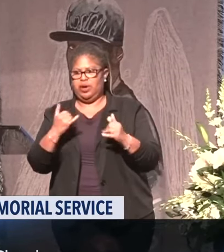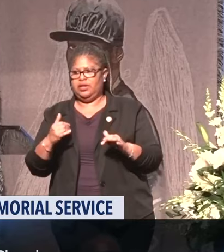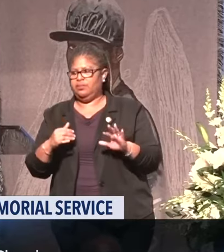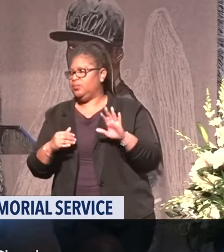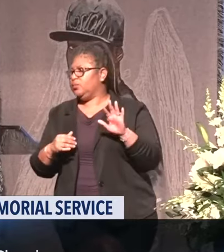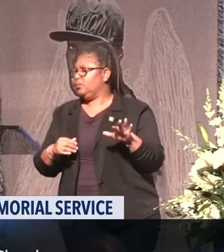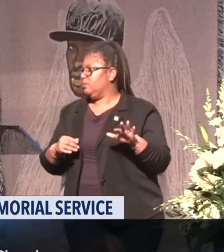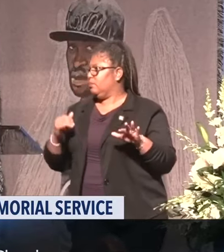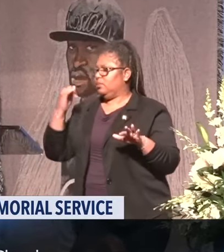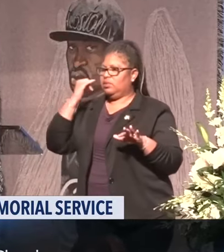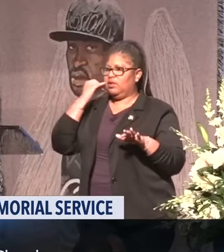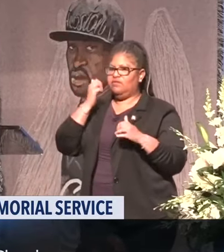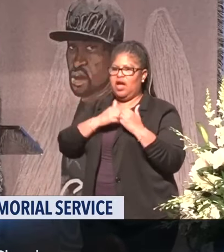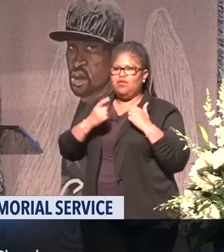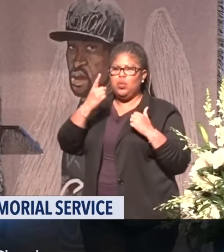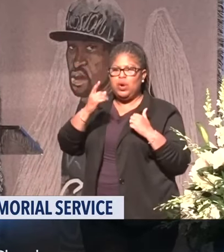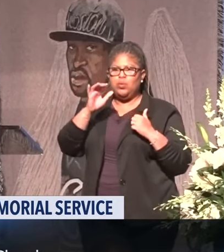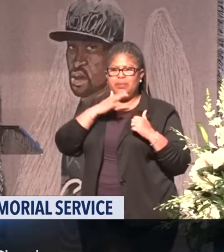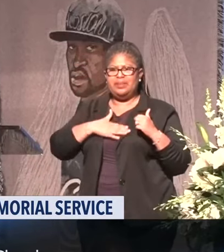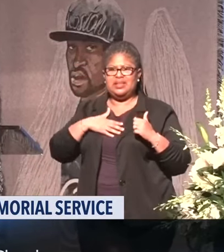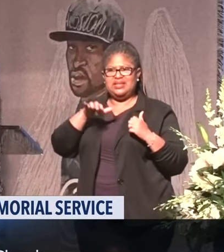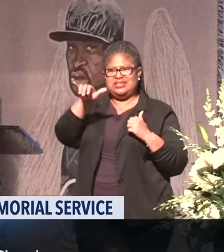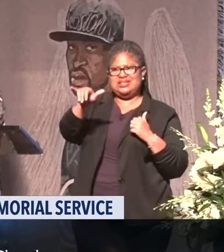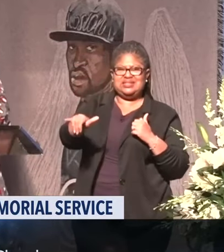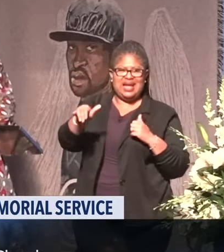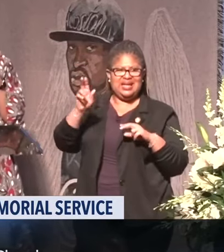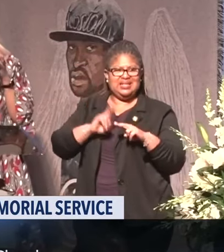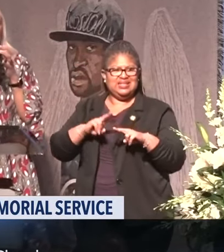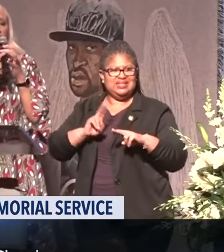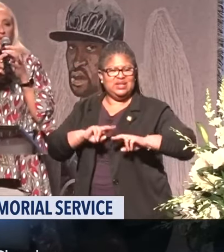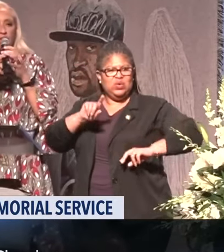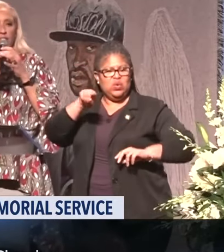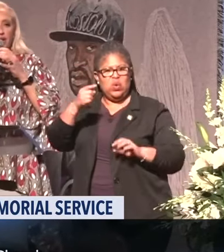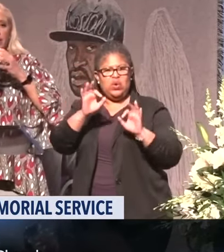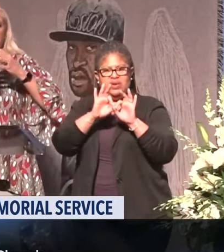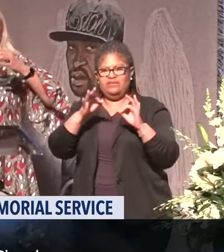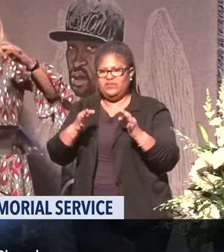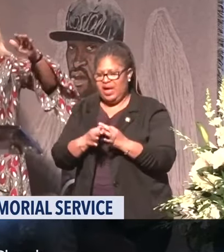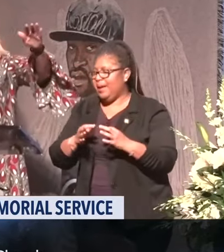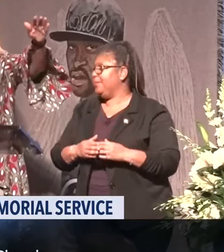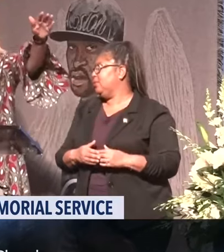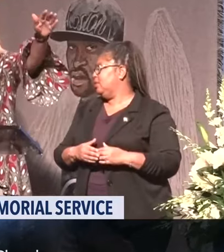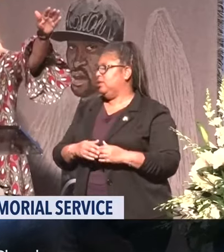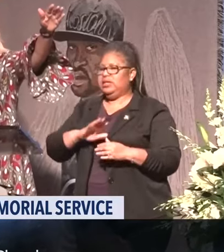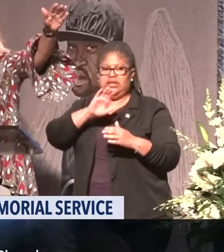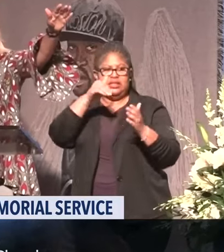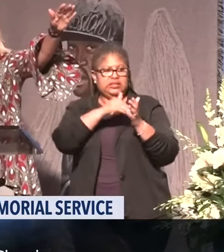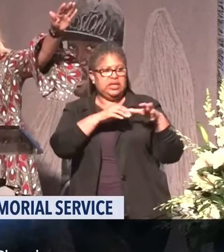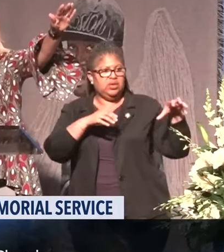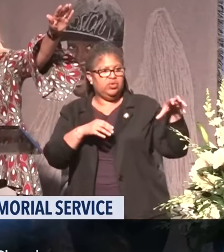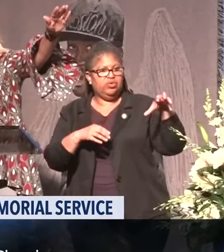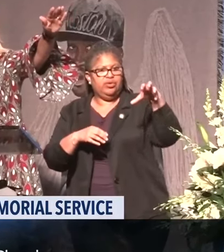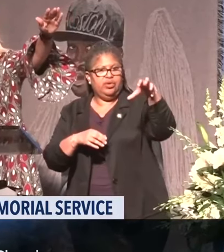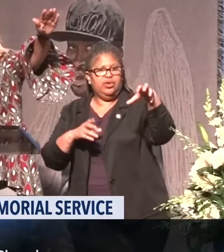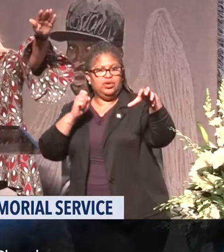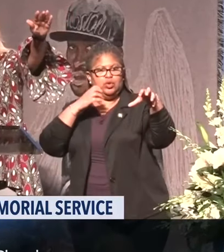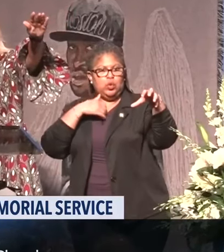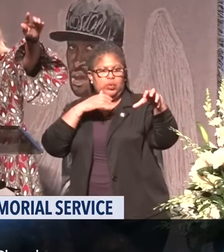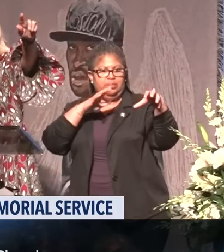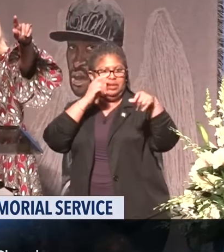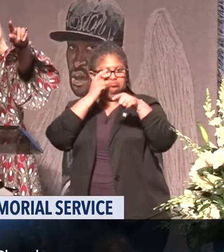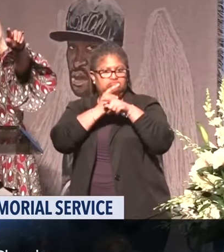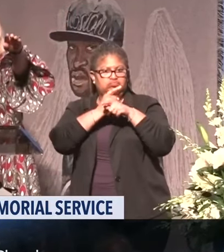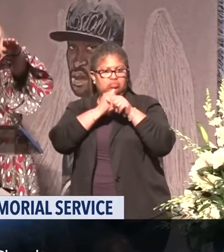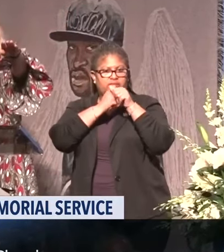If everyone else will please just remain seated, just the family in this section right here in the center. So, we will be decent and in